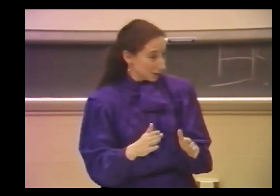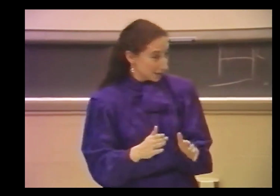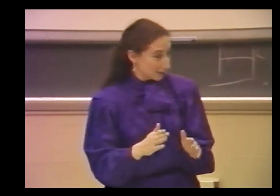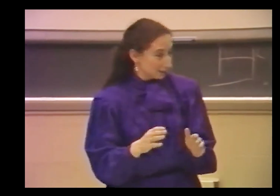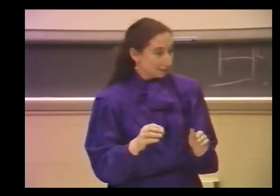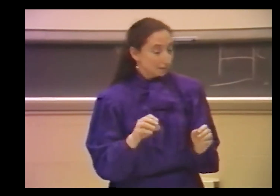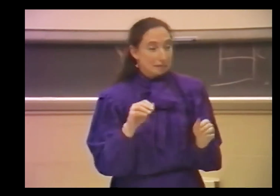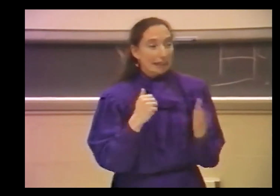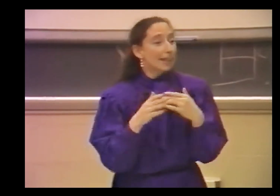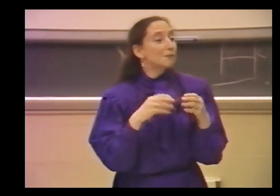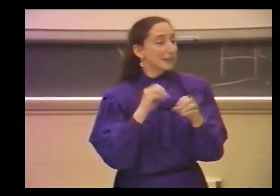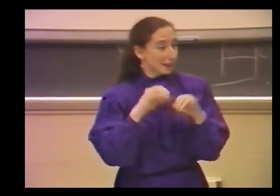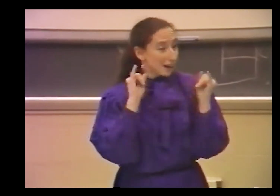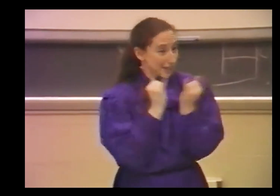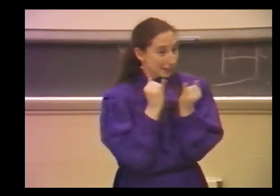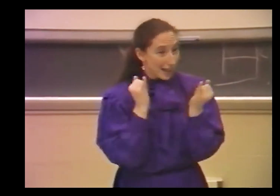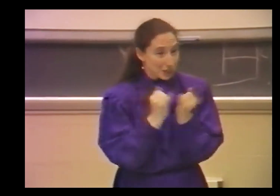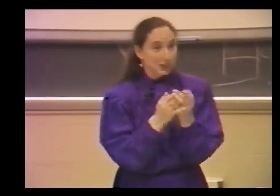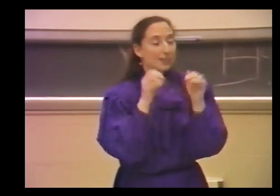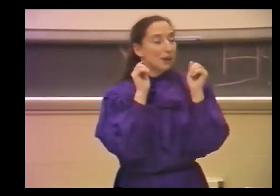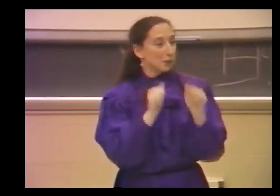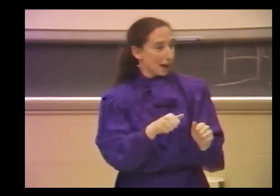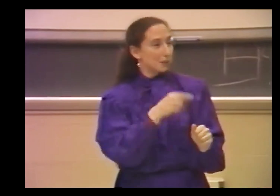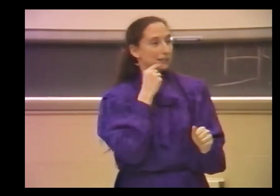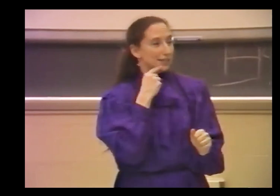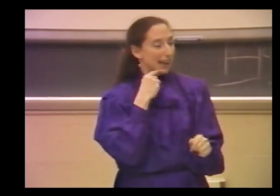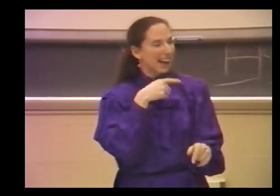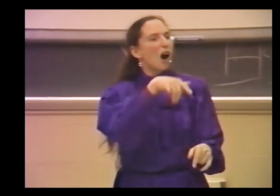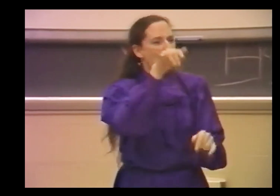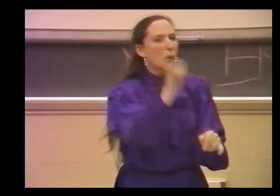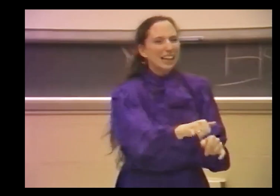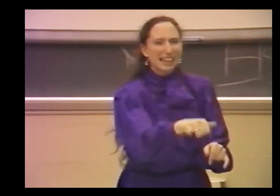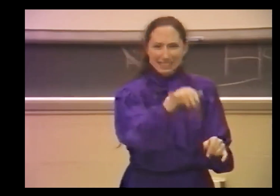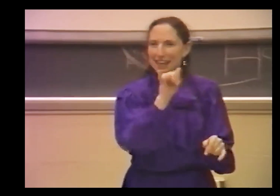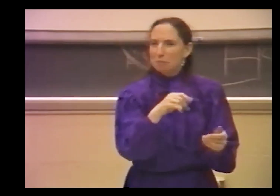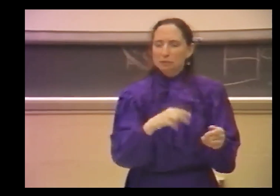signers. Even in isolation, they were able to say, oh yes, that